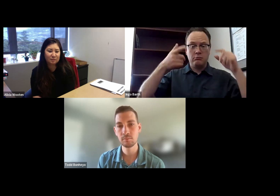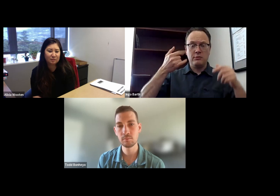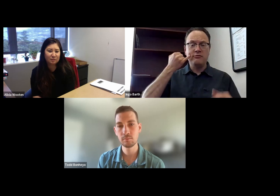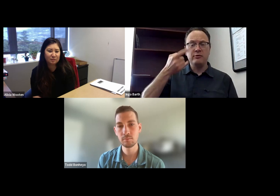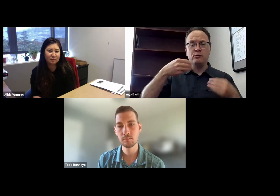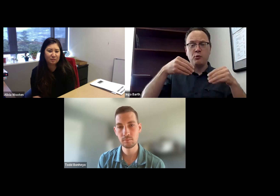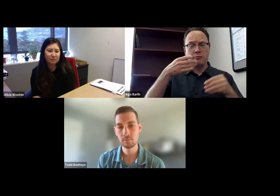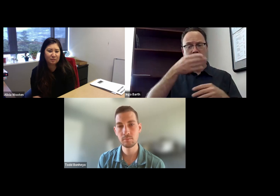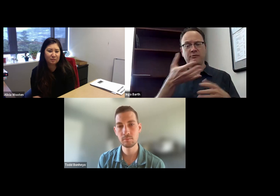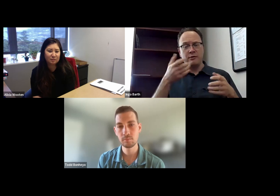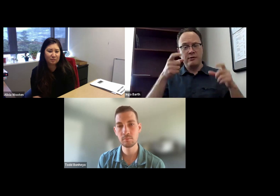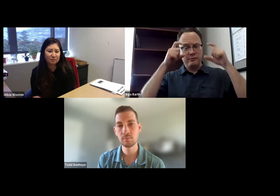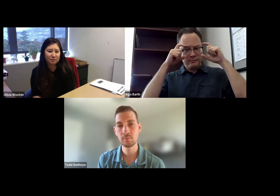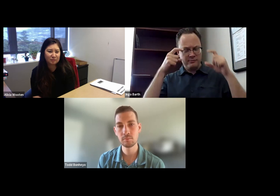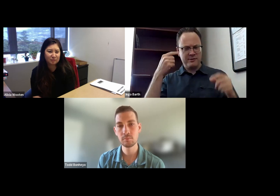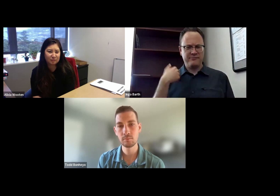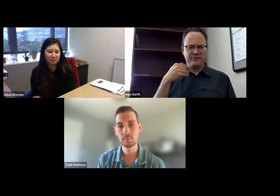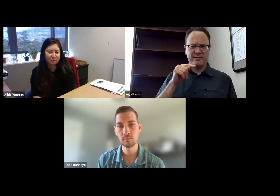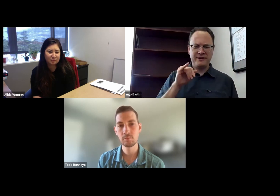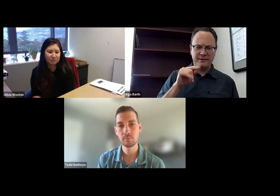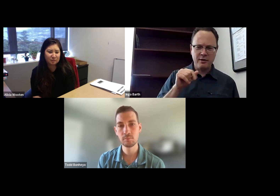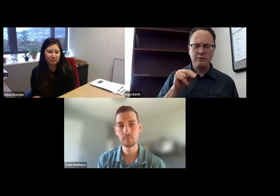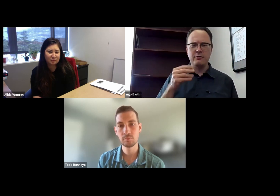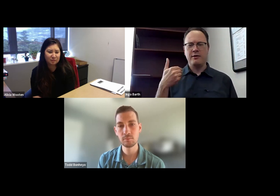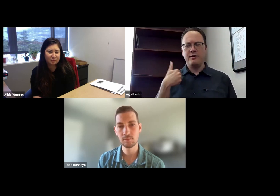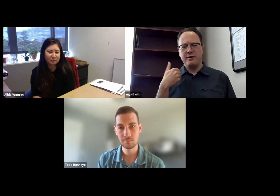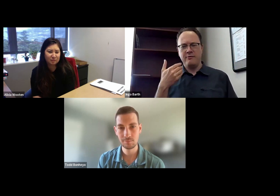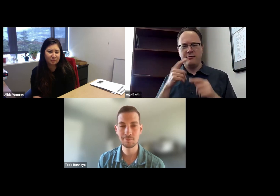that use those elements all the time.